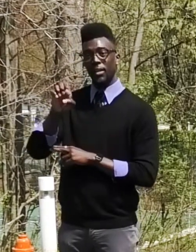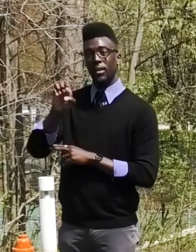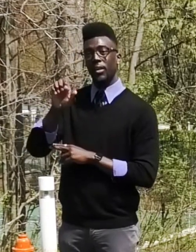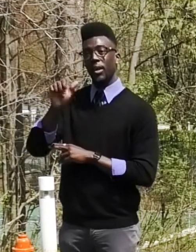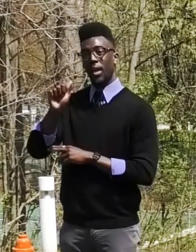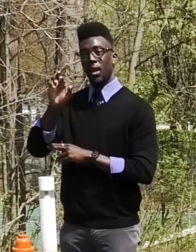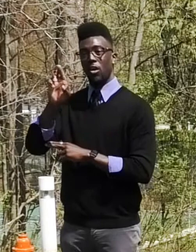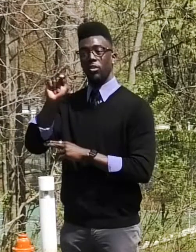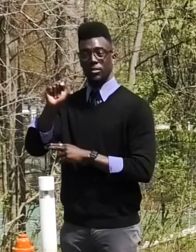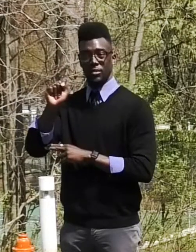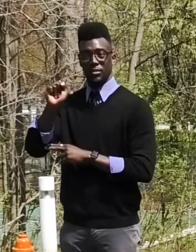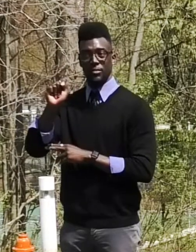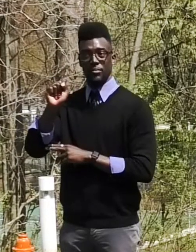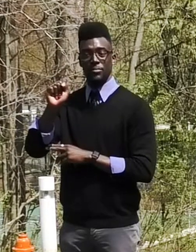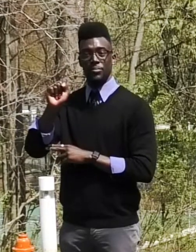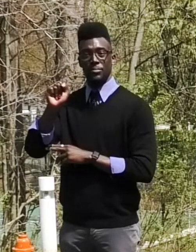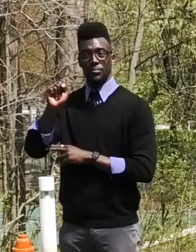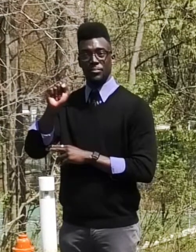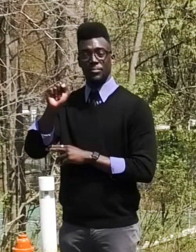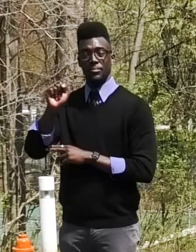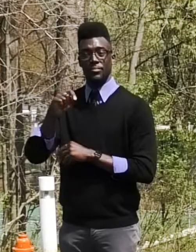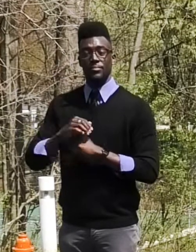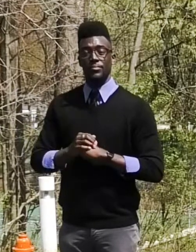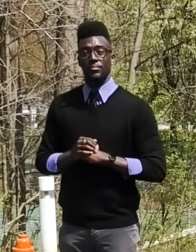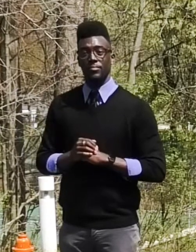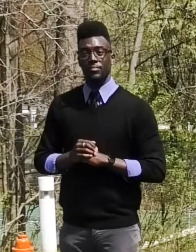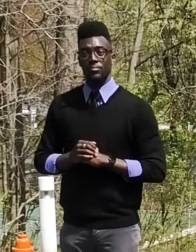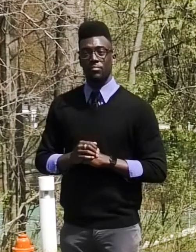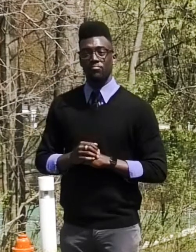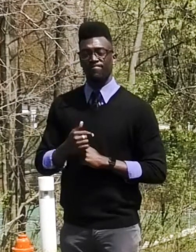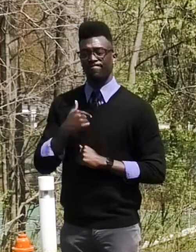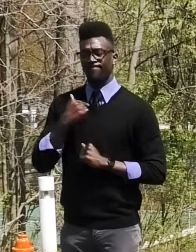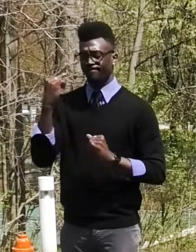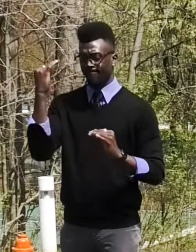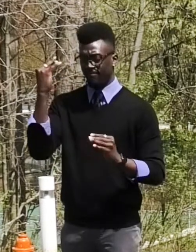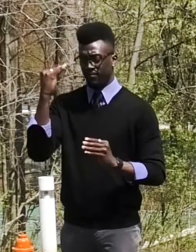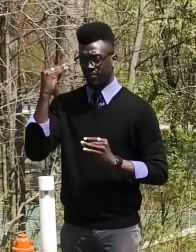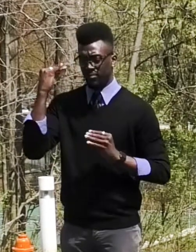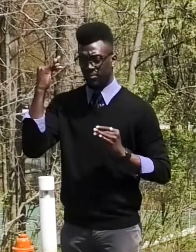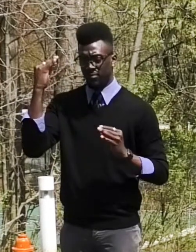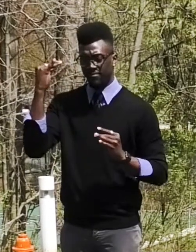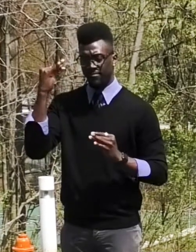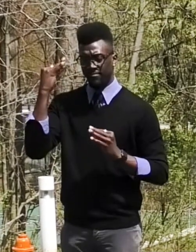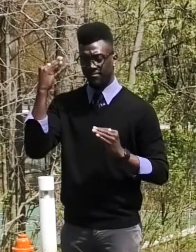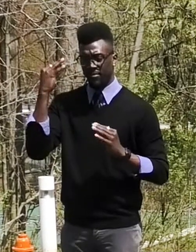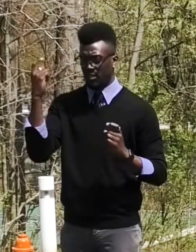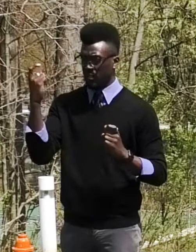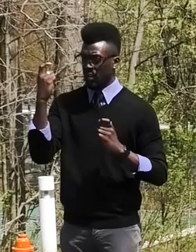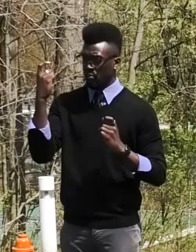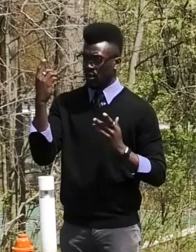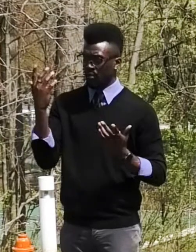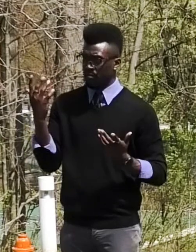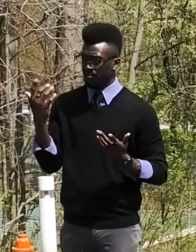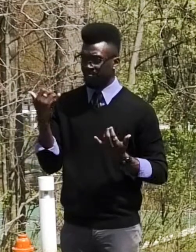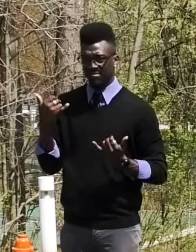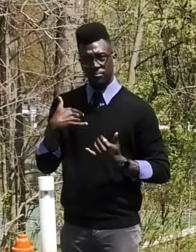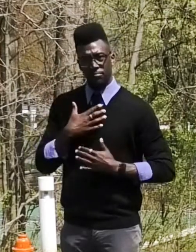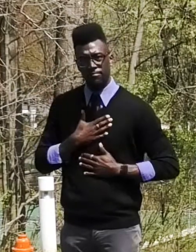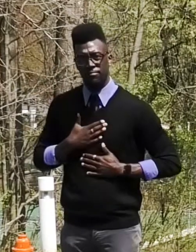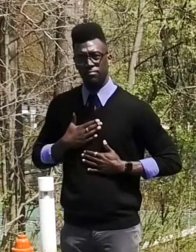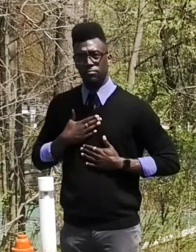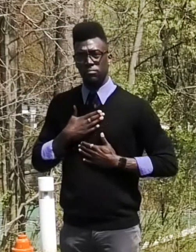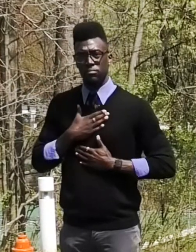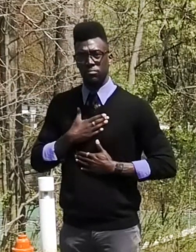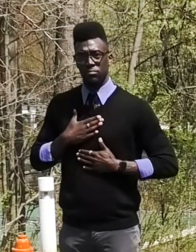P-E-A-R-T. And as I thought about this celebration, I am so pleased, of course,